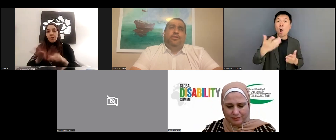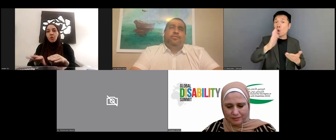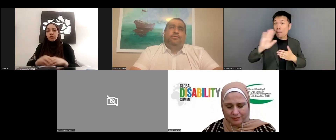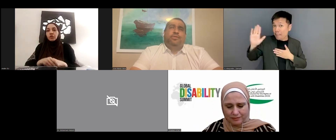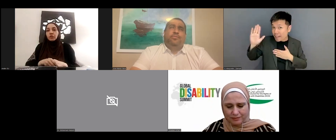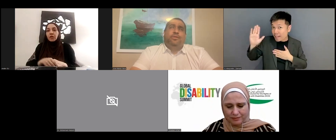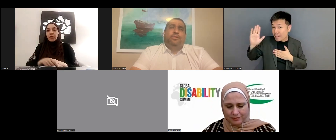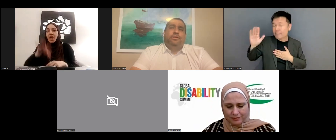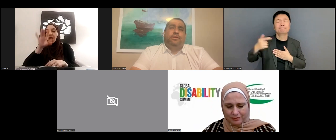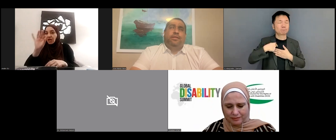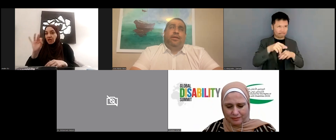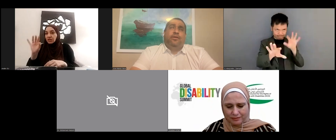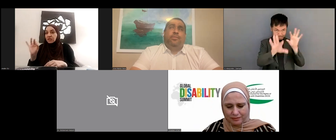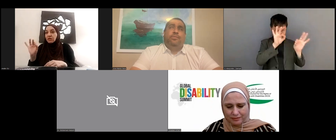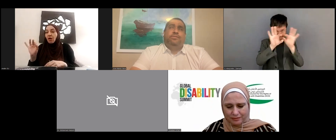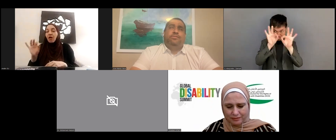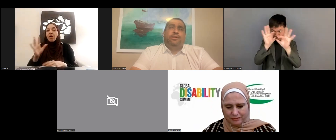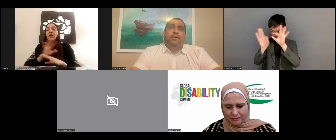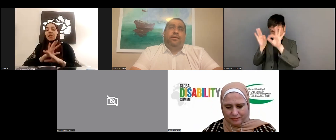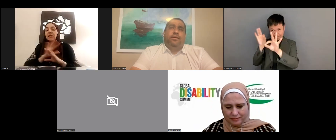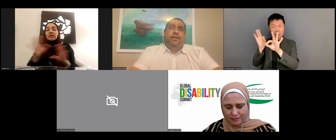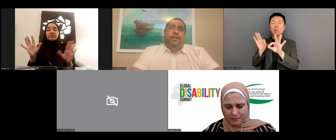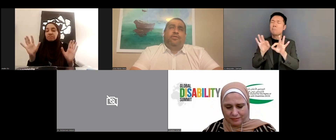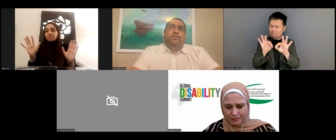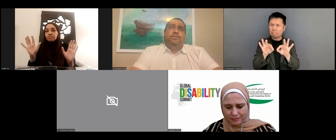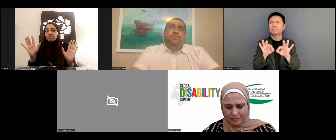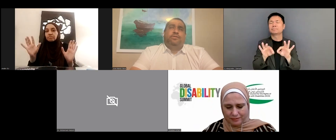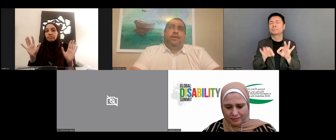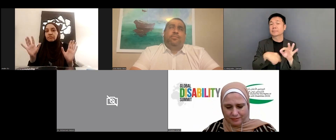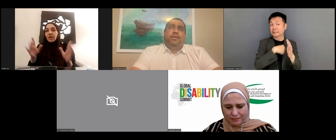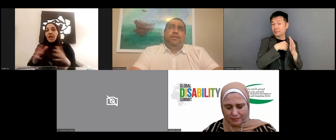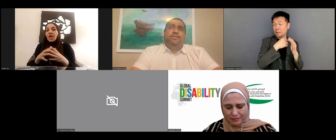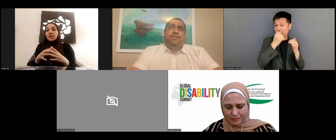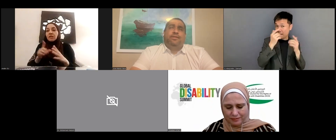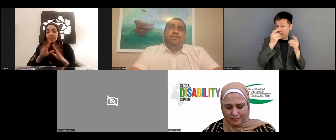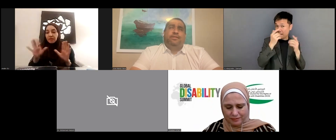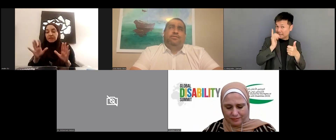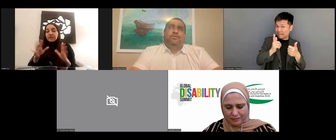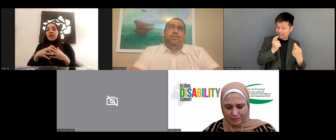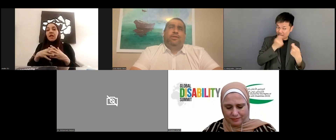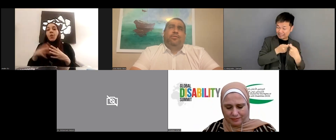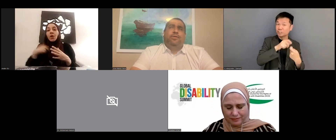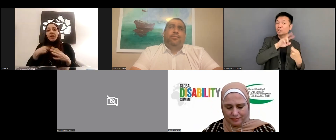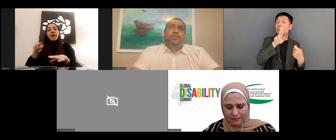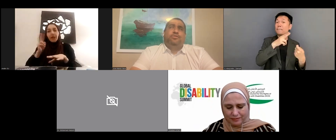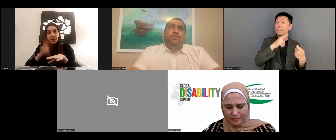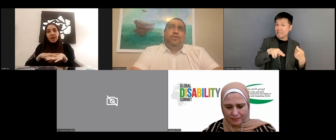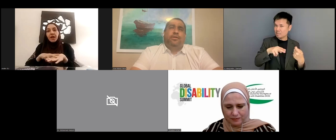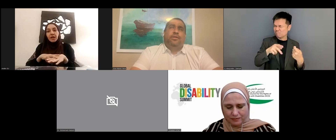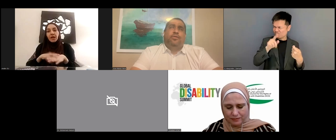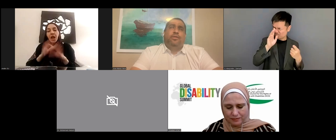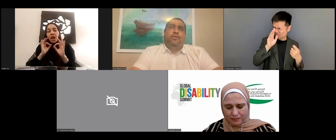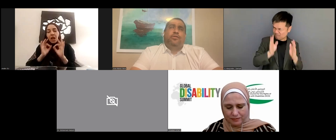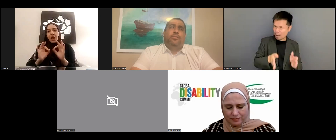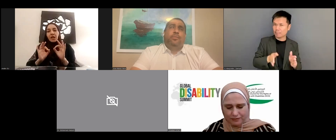but also we want the commitments to be in accordance to CRPD standards. So we really want to make sure